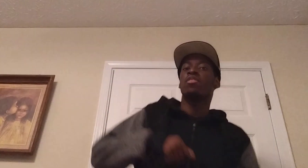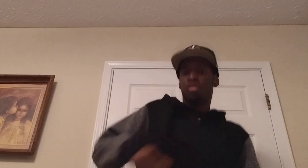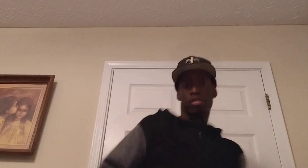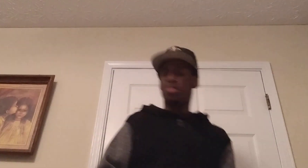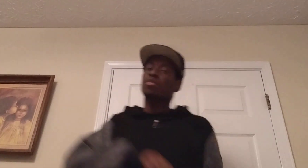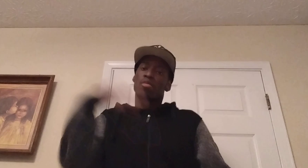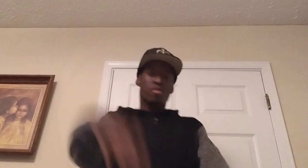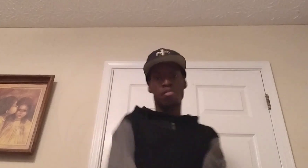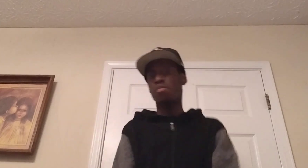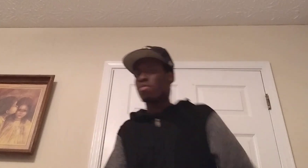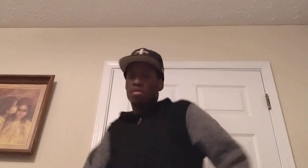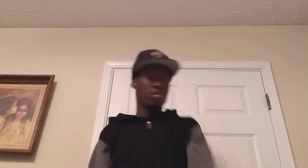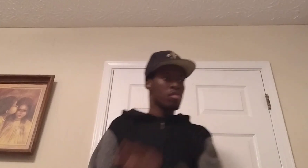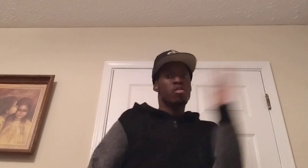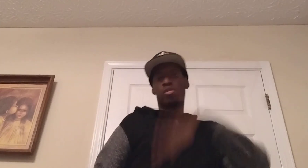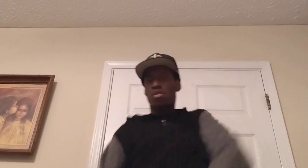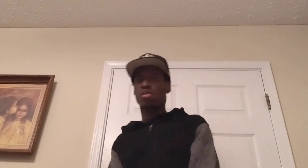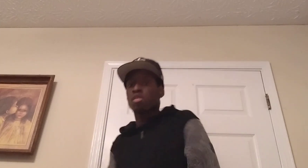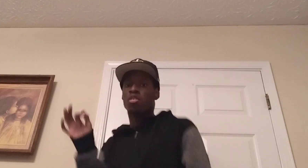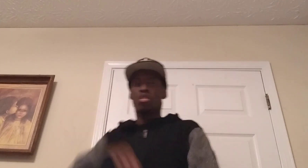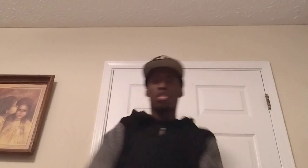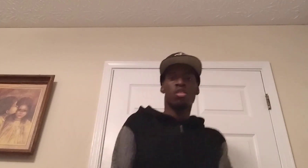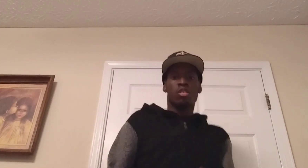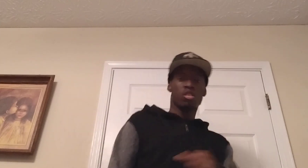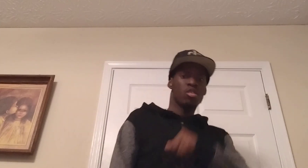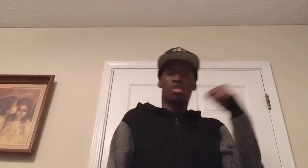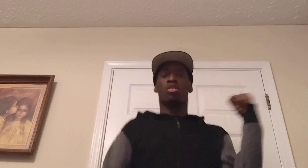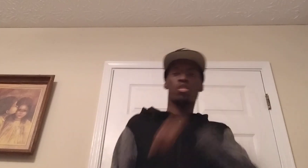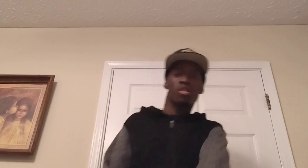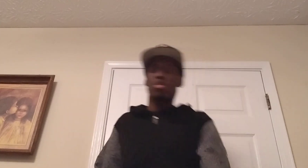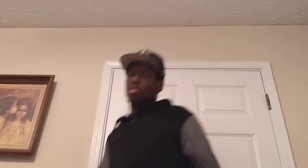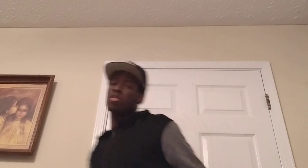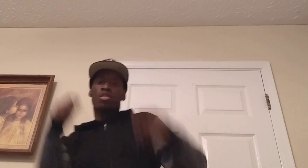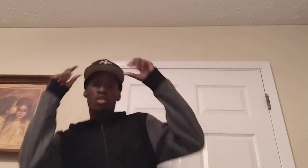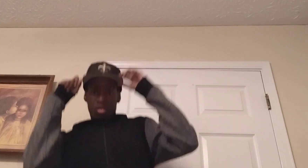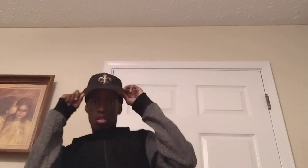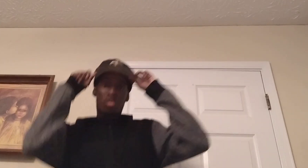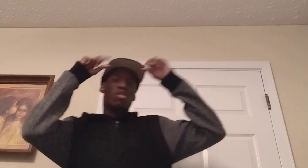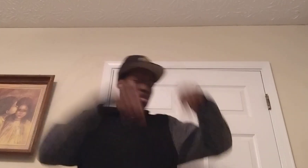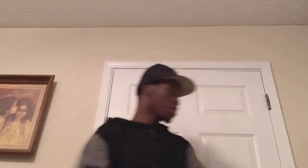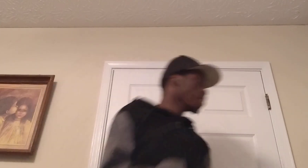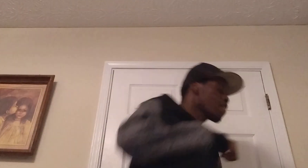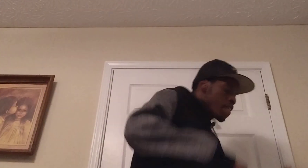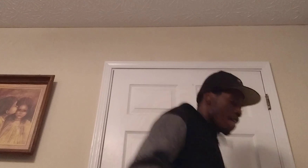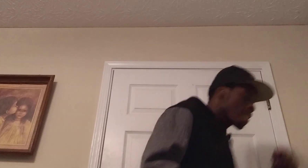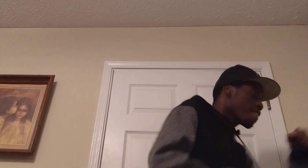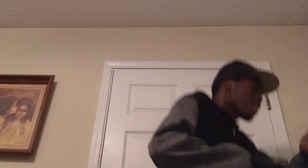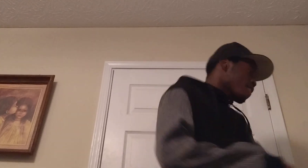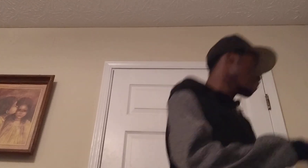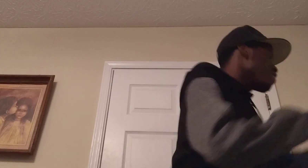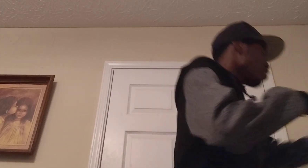and I was gon' tear your ass up. I know that I'm carrying on. Never mind if